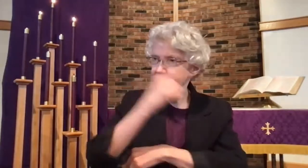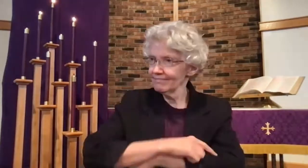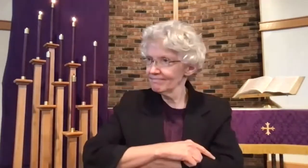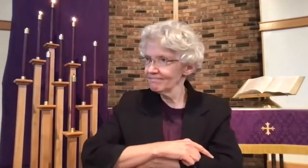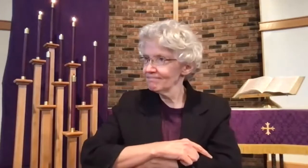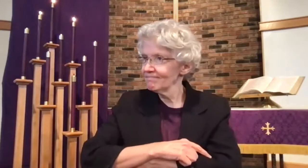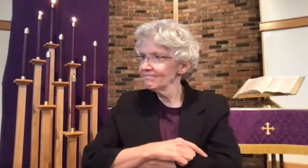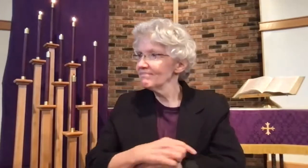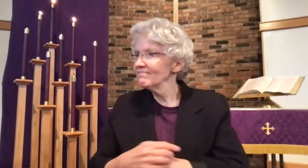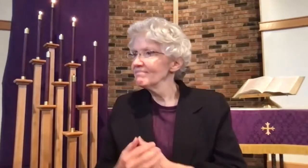Prayer of the day.